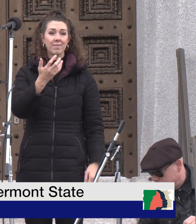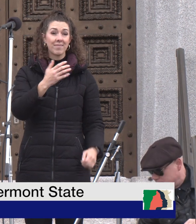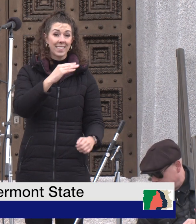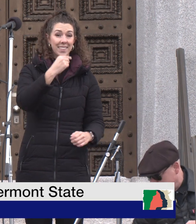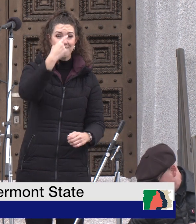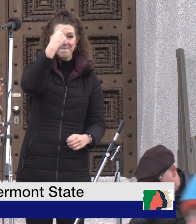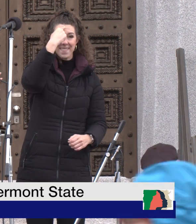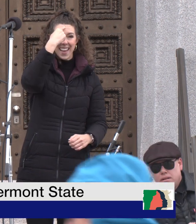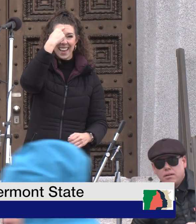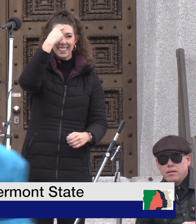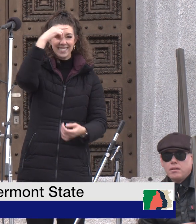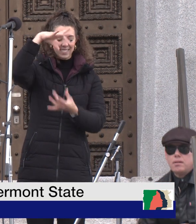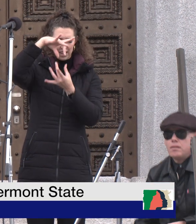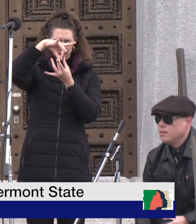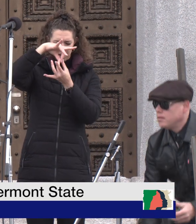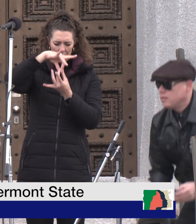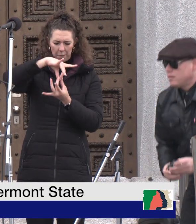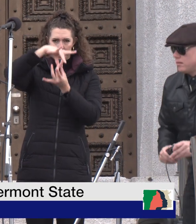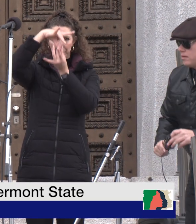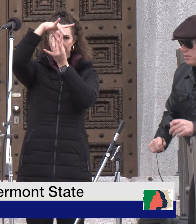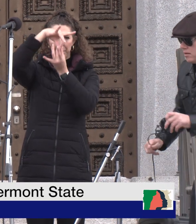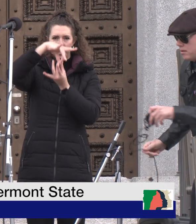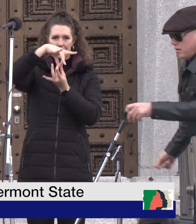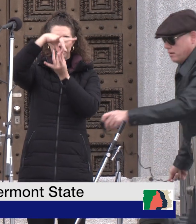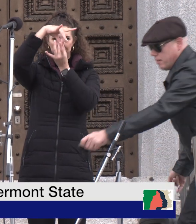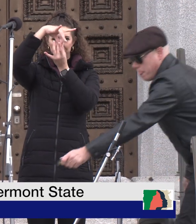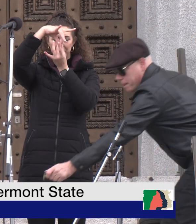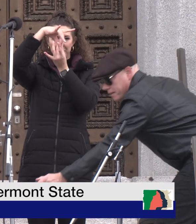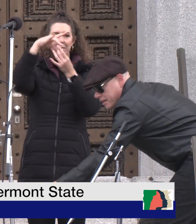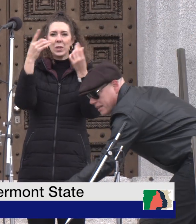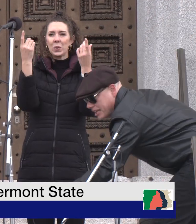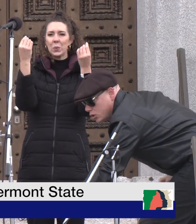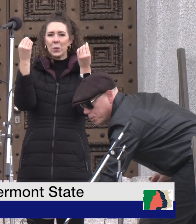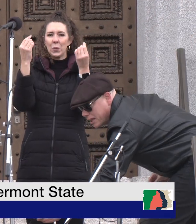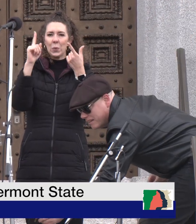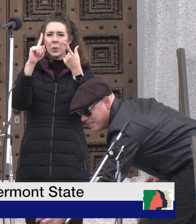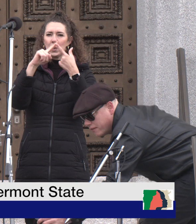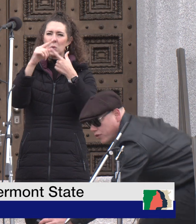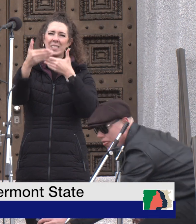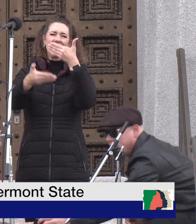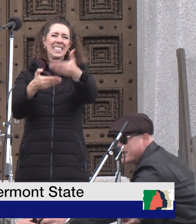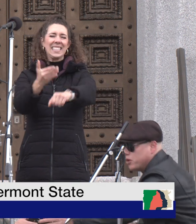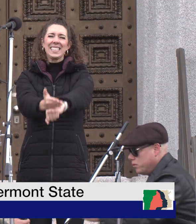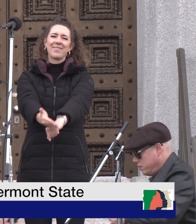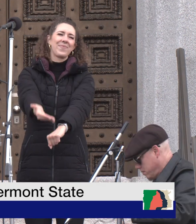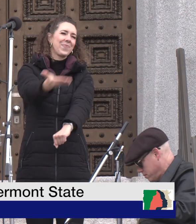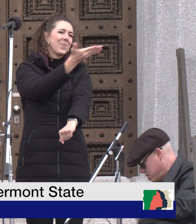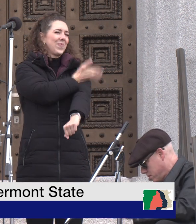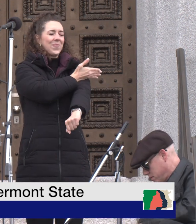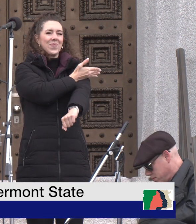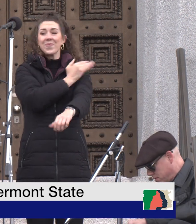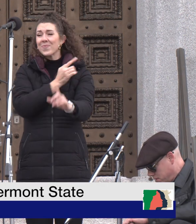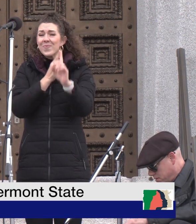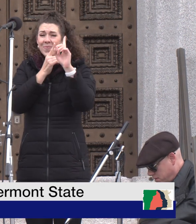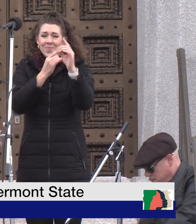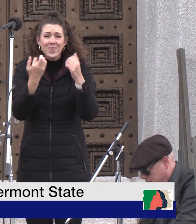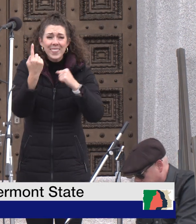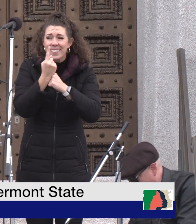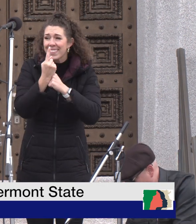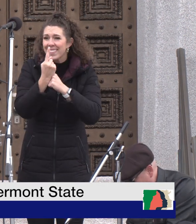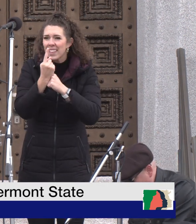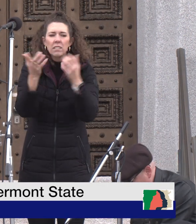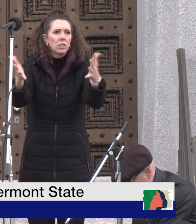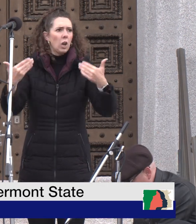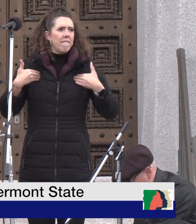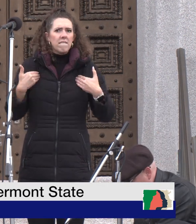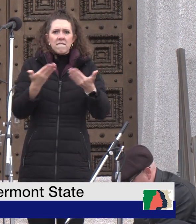understand the power of connecting those two things in order to move forward. That's what we need here. That's what we